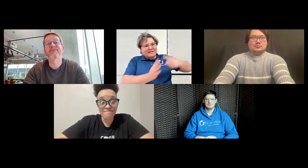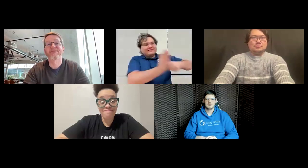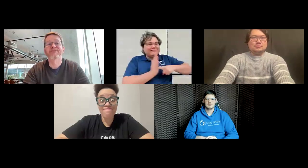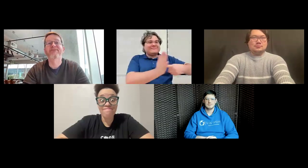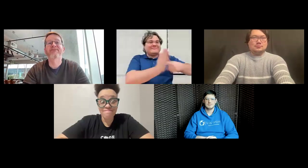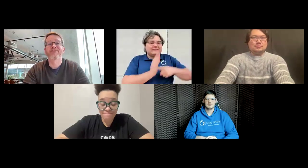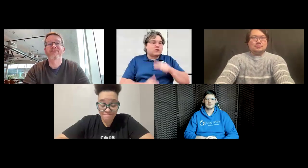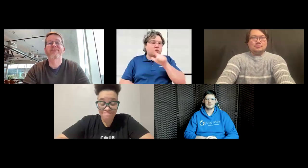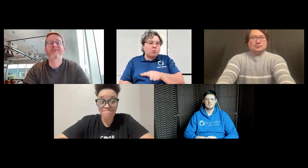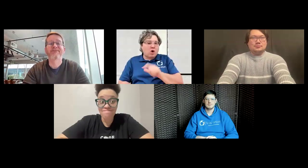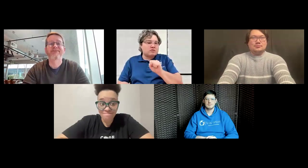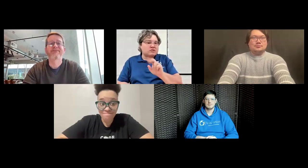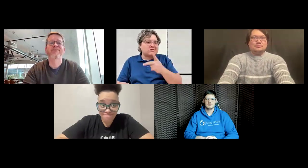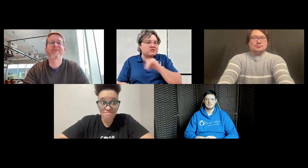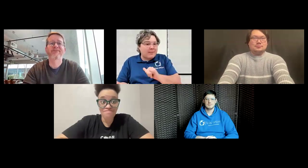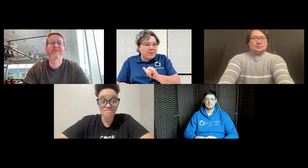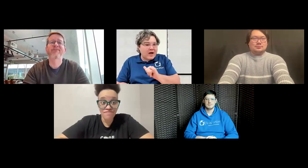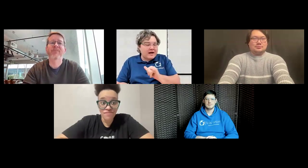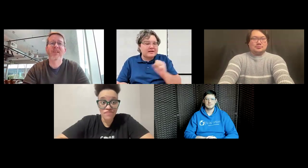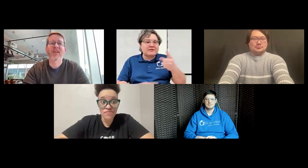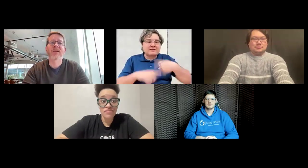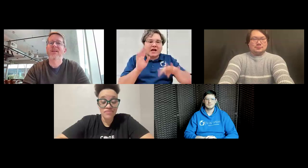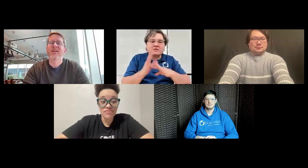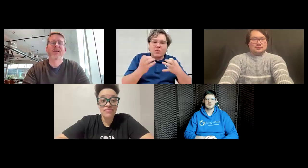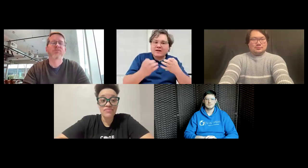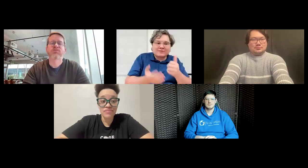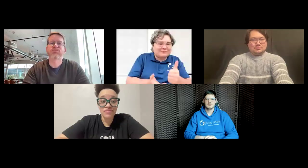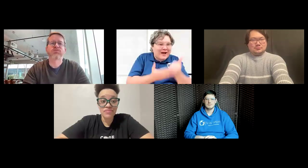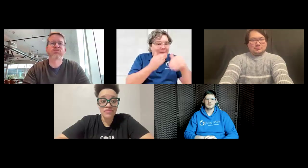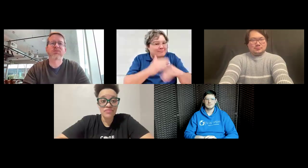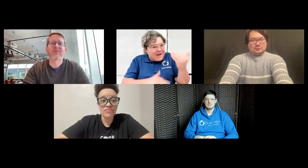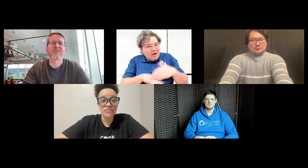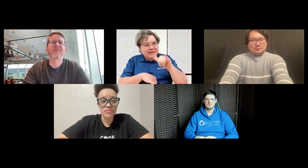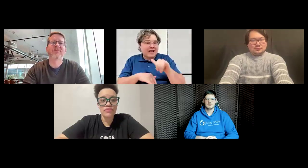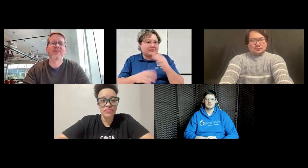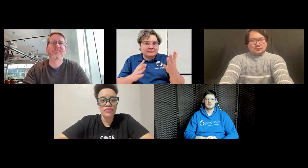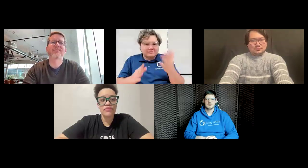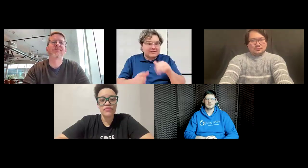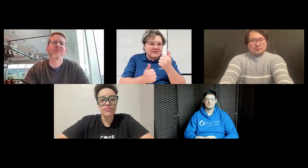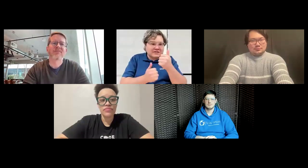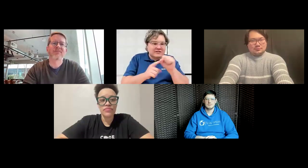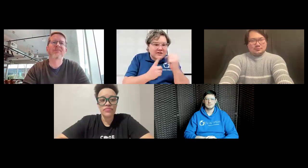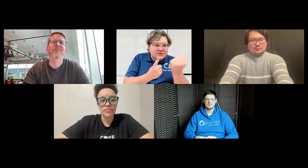We don't have enough of them. There's a high demand. There's a low supply. So again, we want to